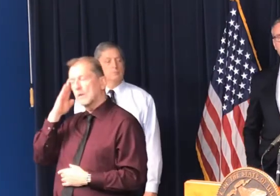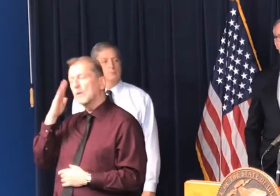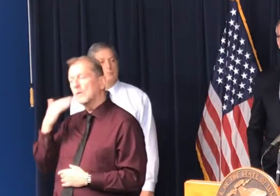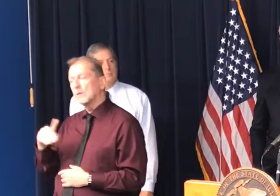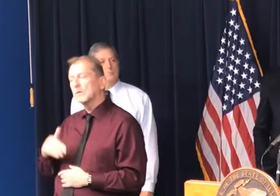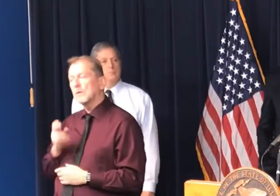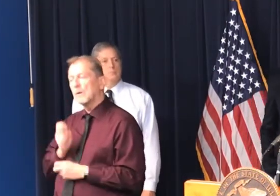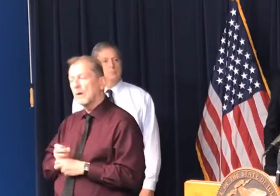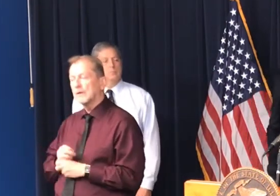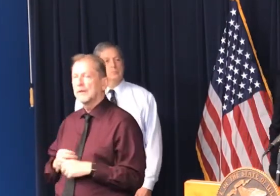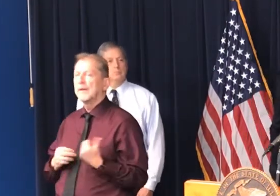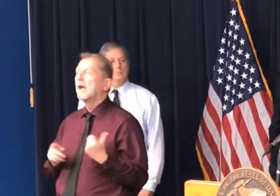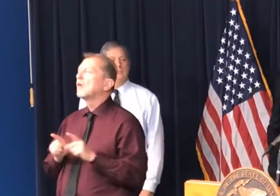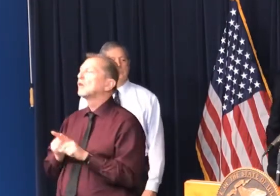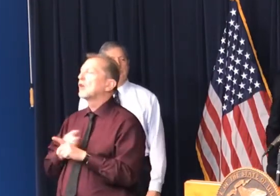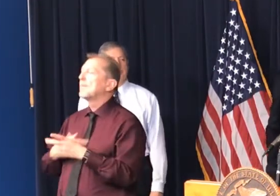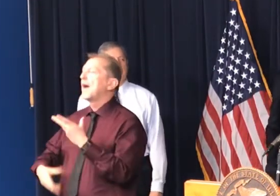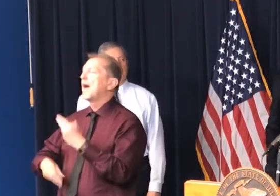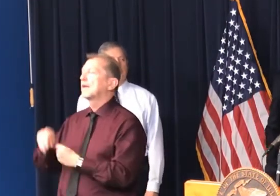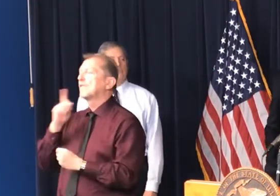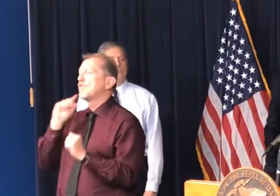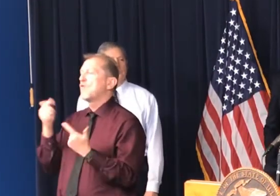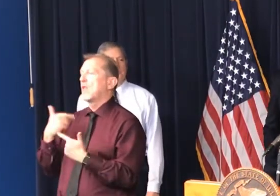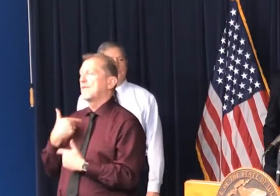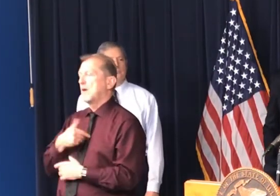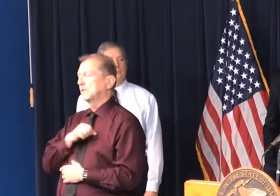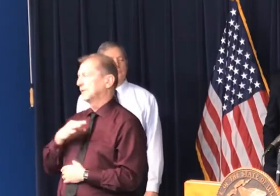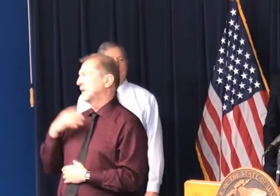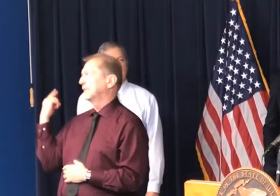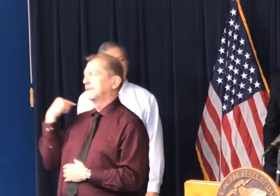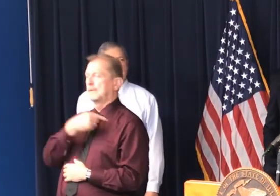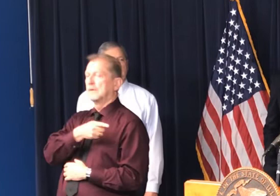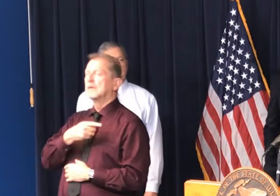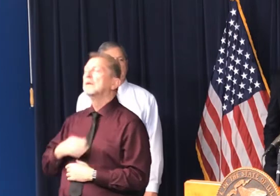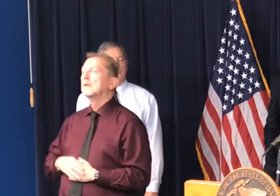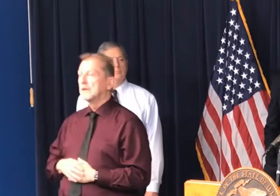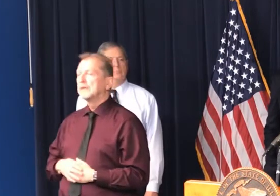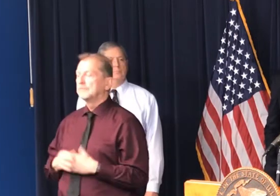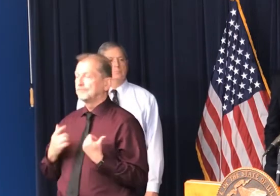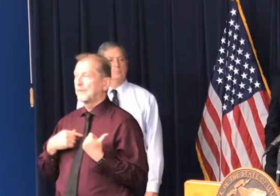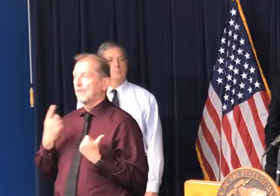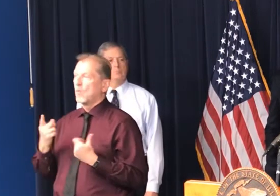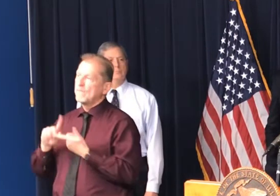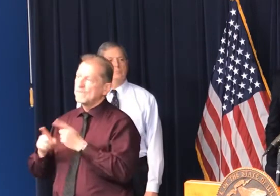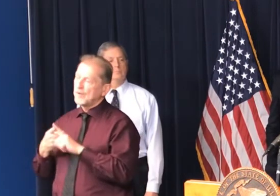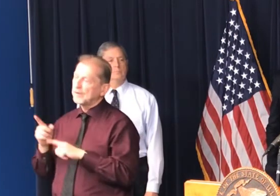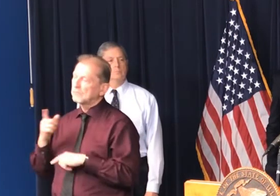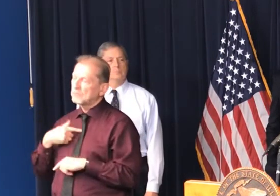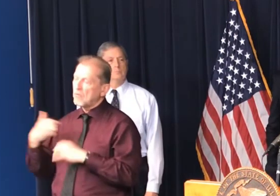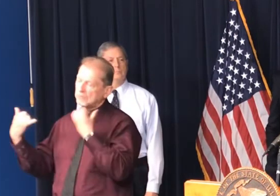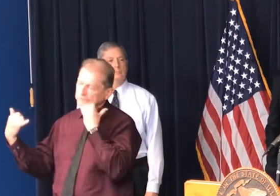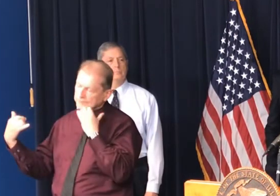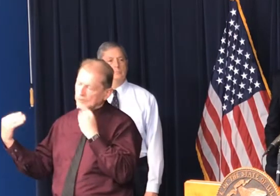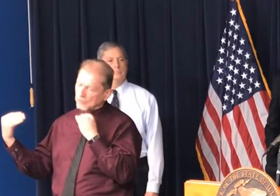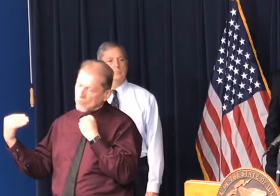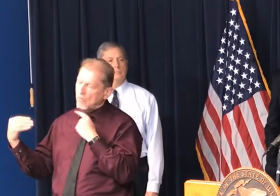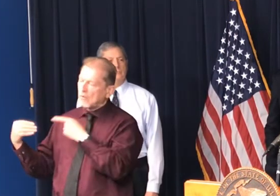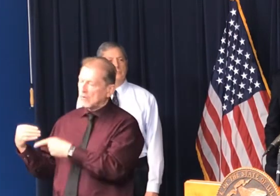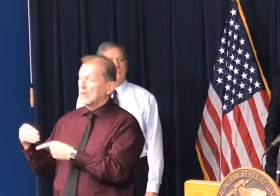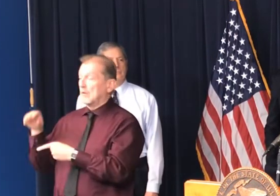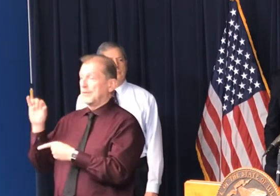I think for all of us, I'll just add that for all of us, I think I have a friend who I spoke with today